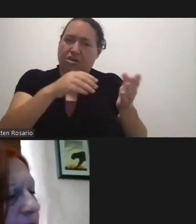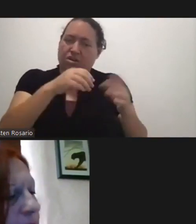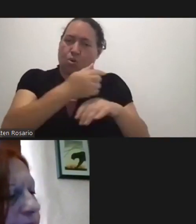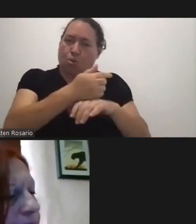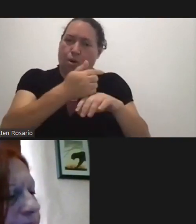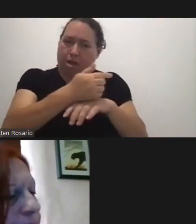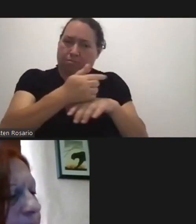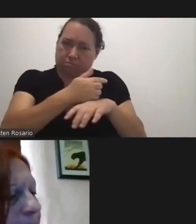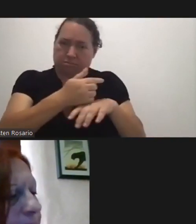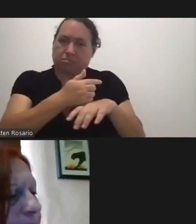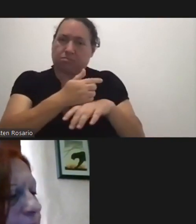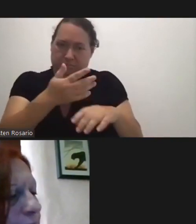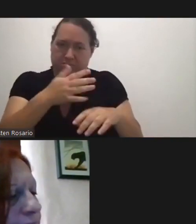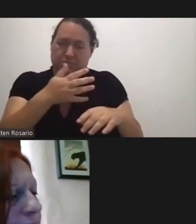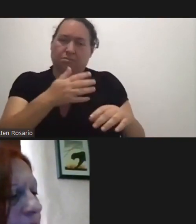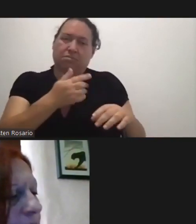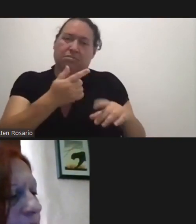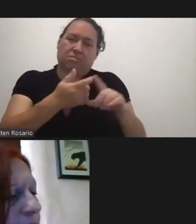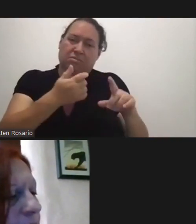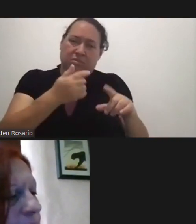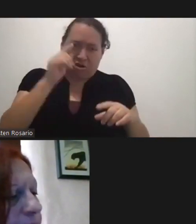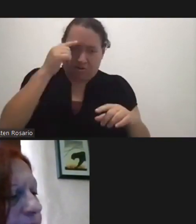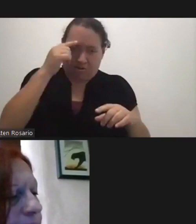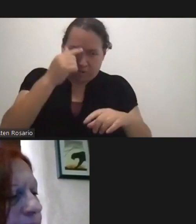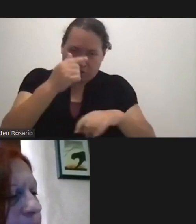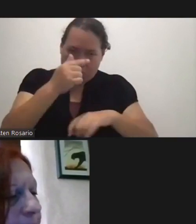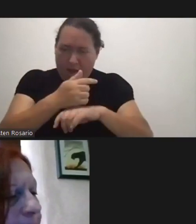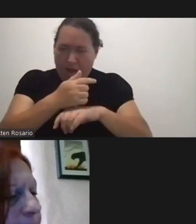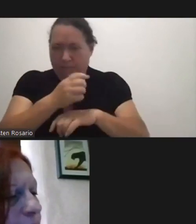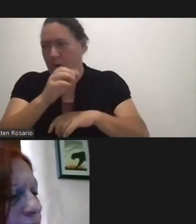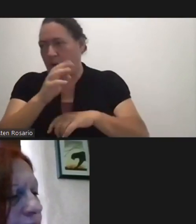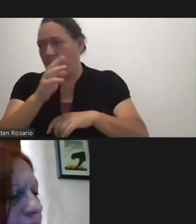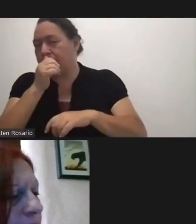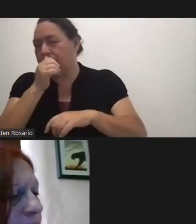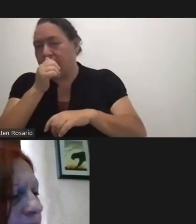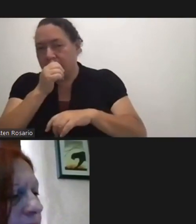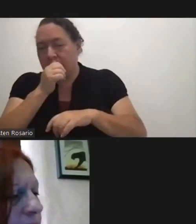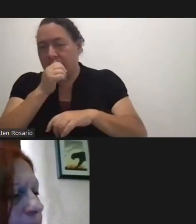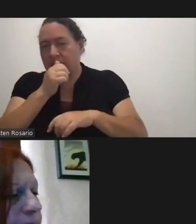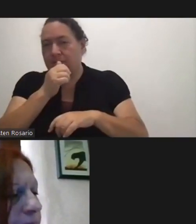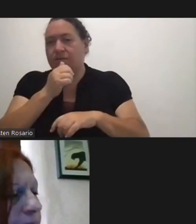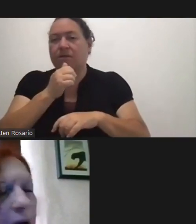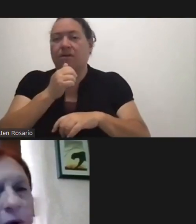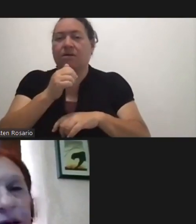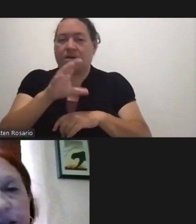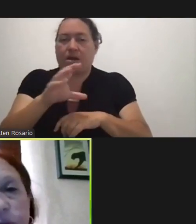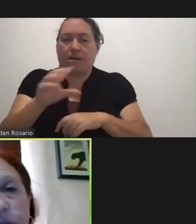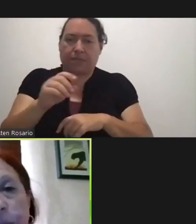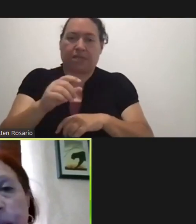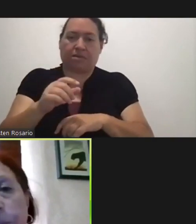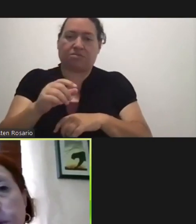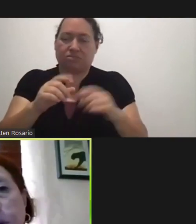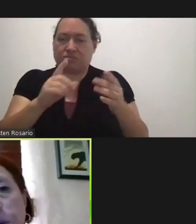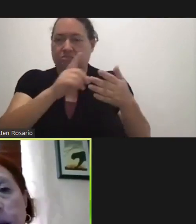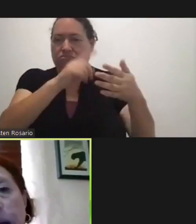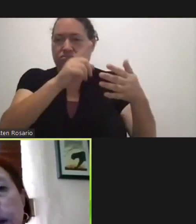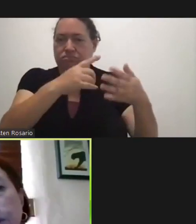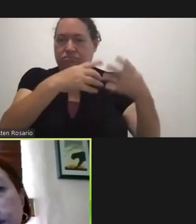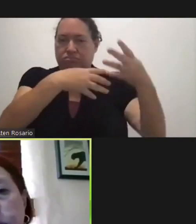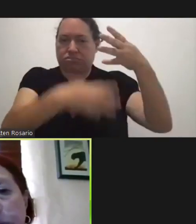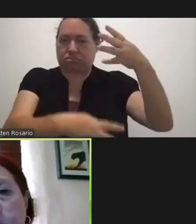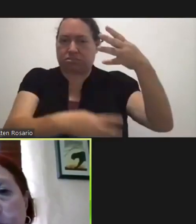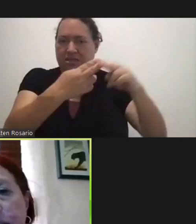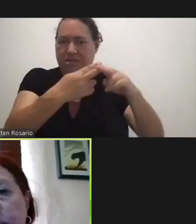By Government Of Guam Or Private Sector Vaccine Program Okay So Really People Who